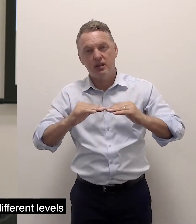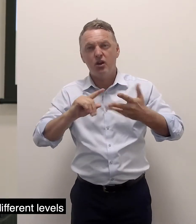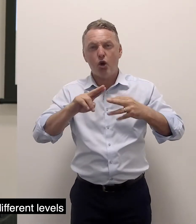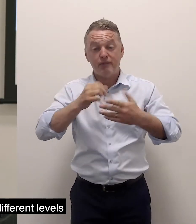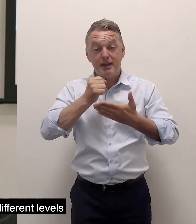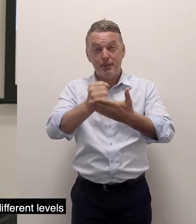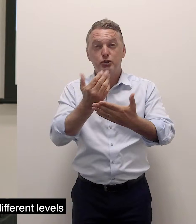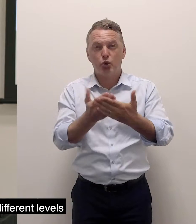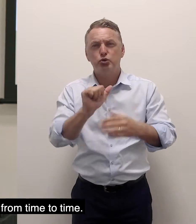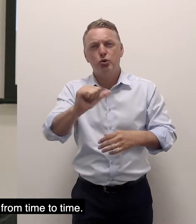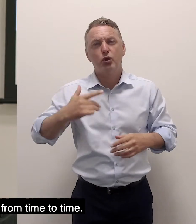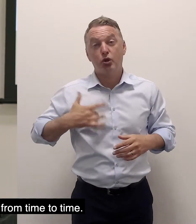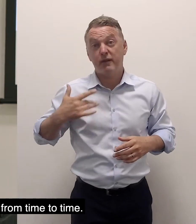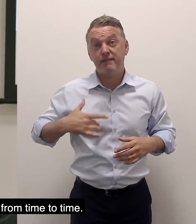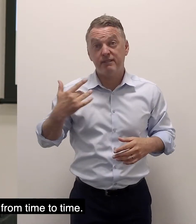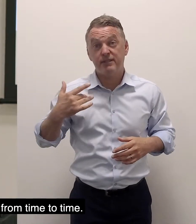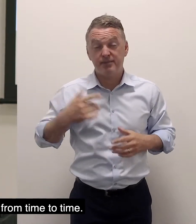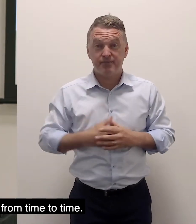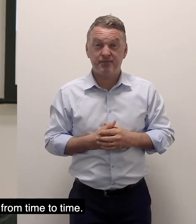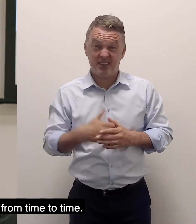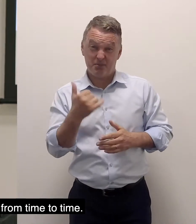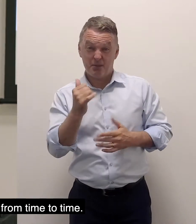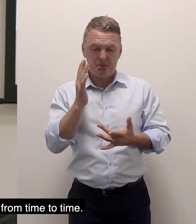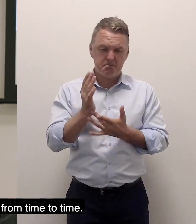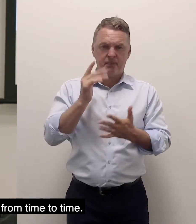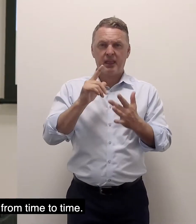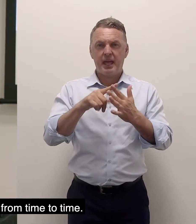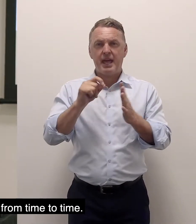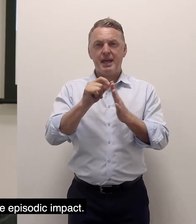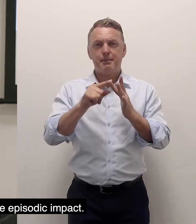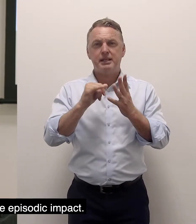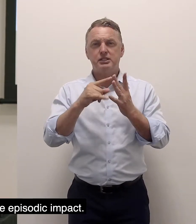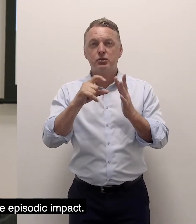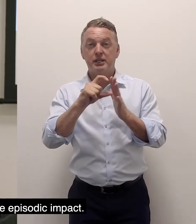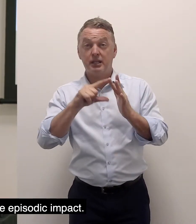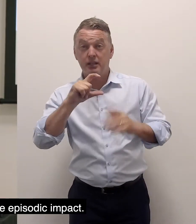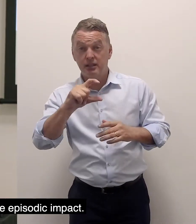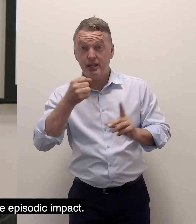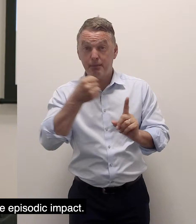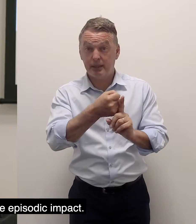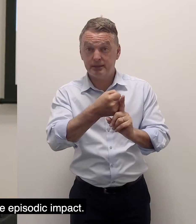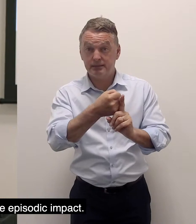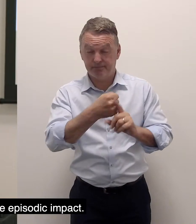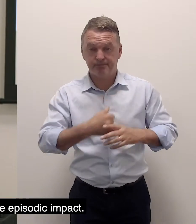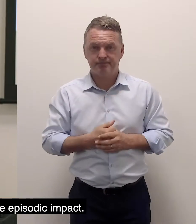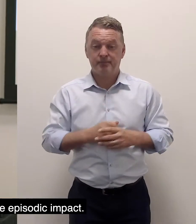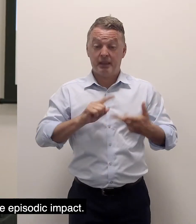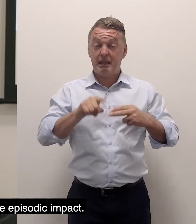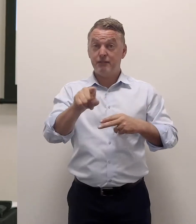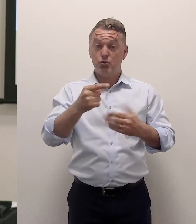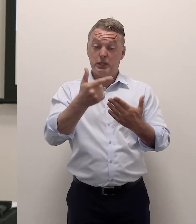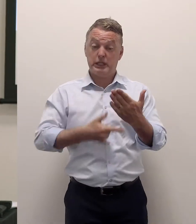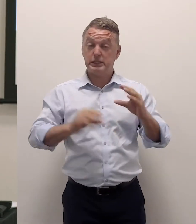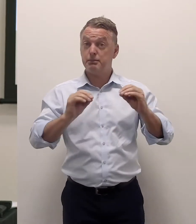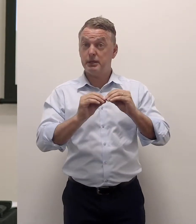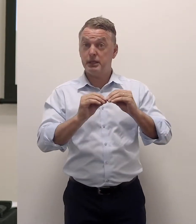be different levels of the impact for you from time to time, what they call maybe episodic impact.